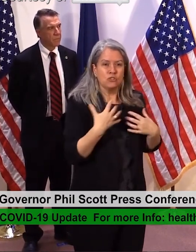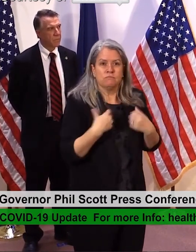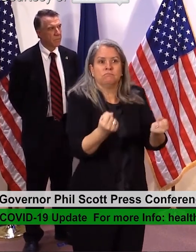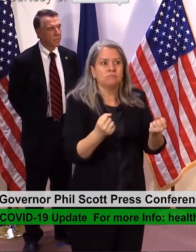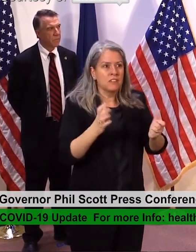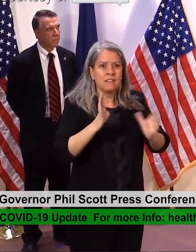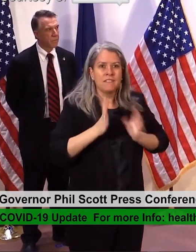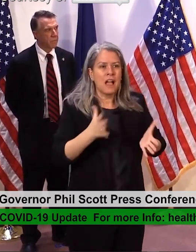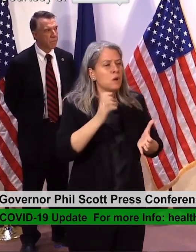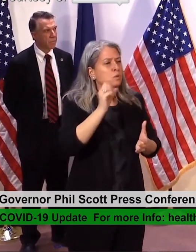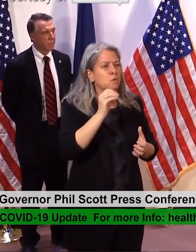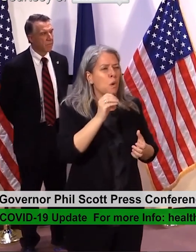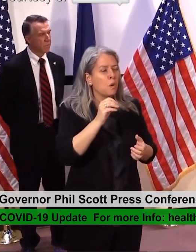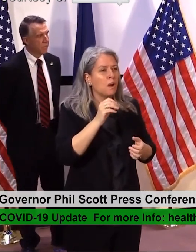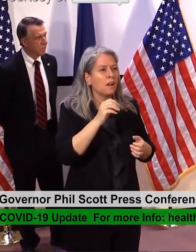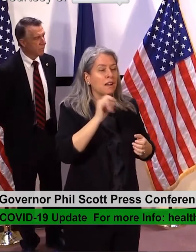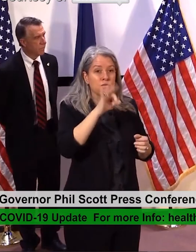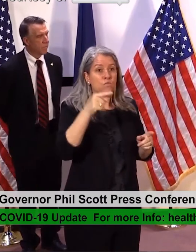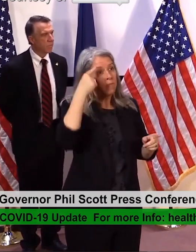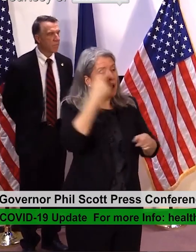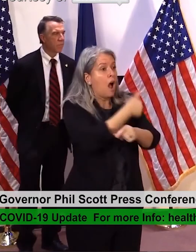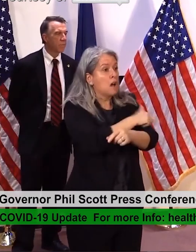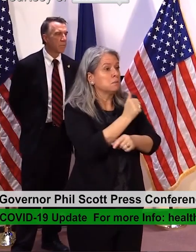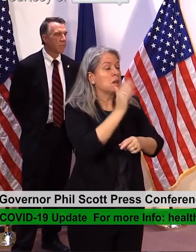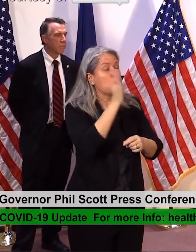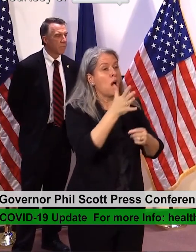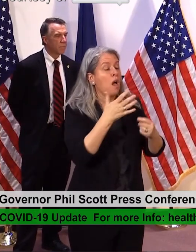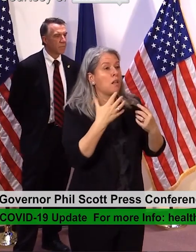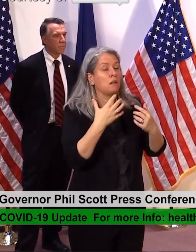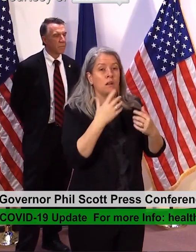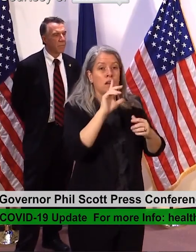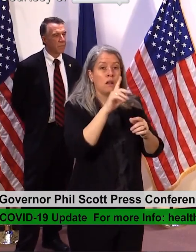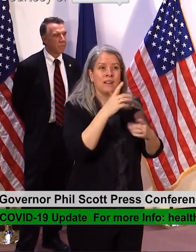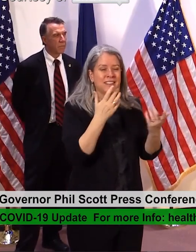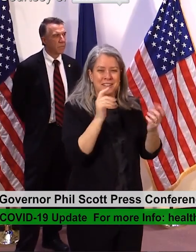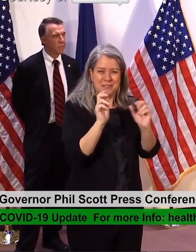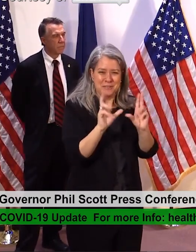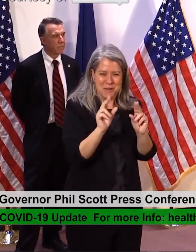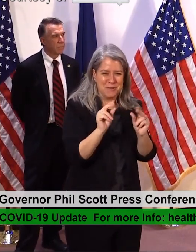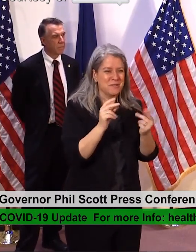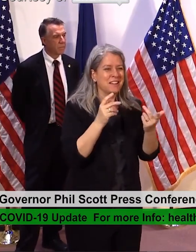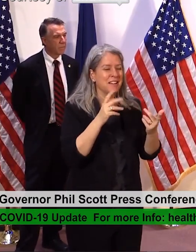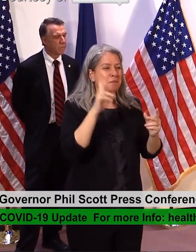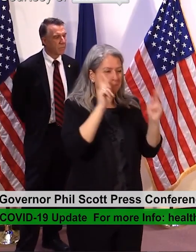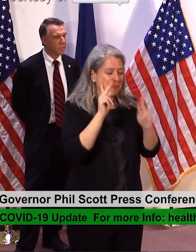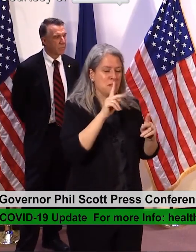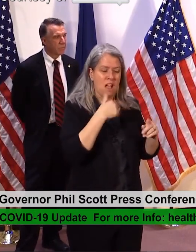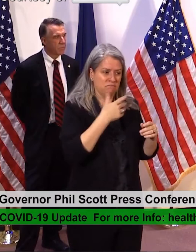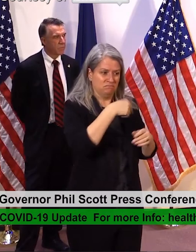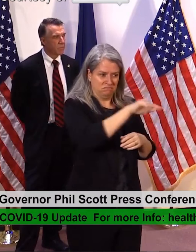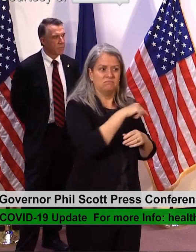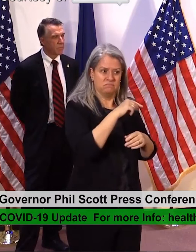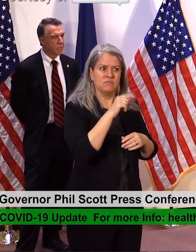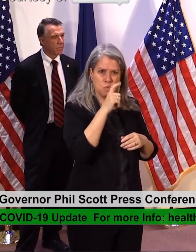necessarily, even when one doesn't go to the hospital, a death sentence, if you will. There are a cohort of